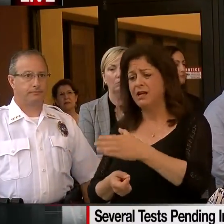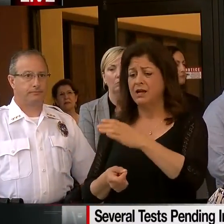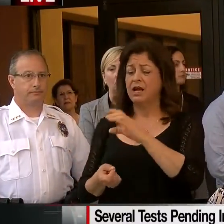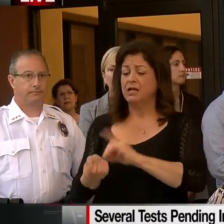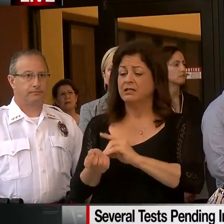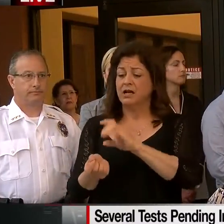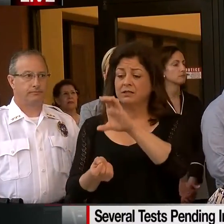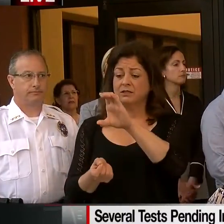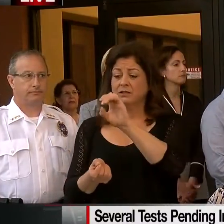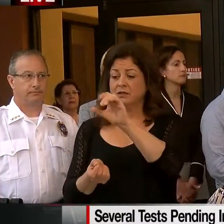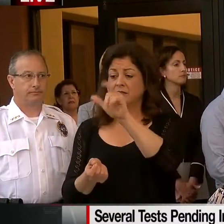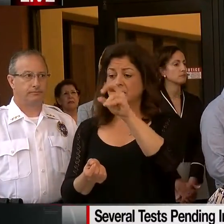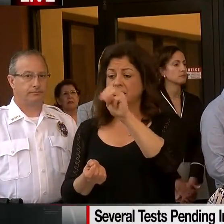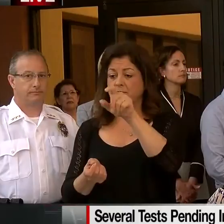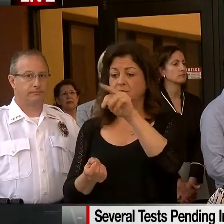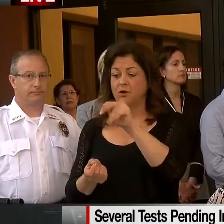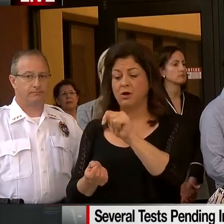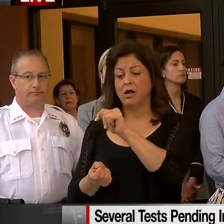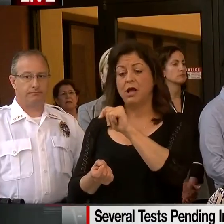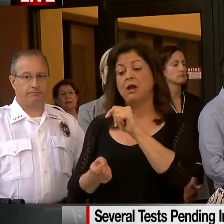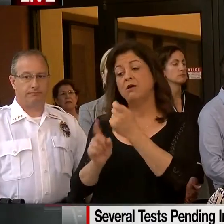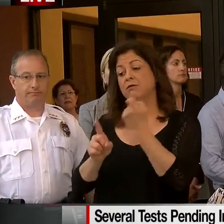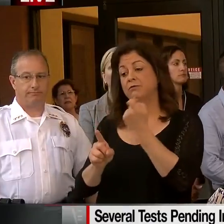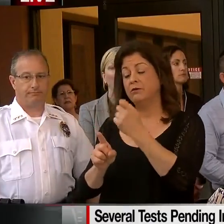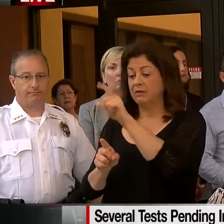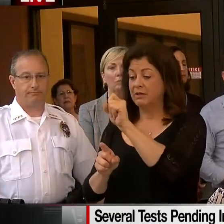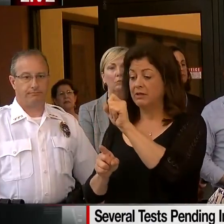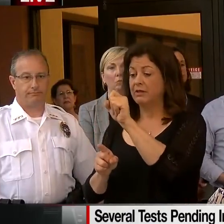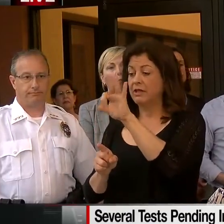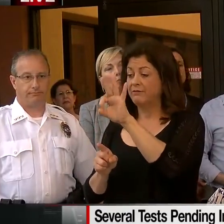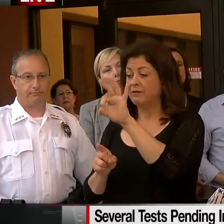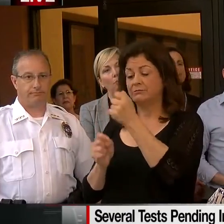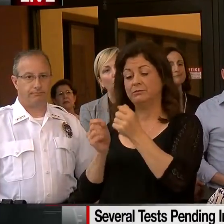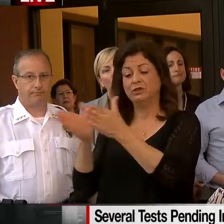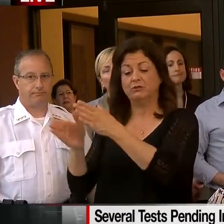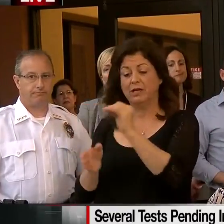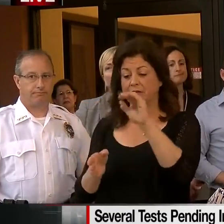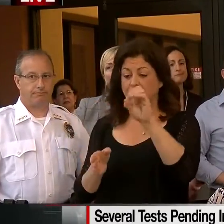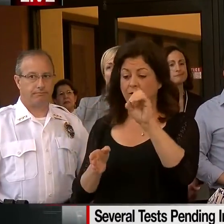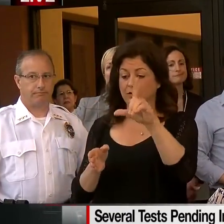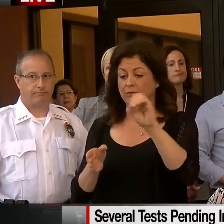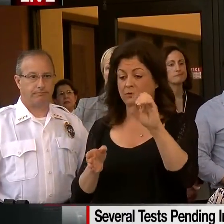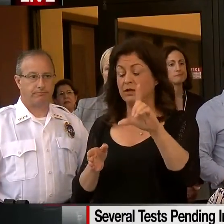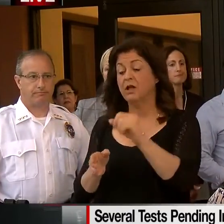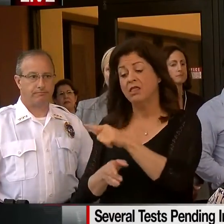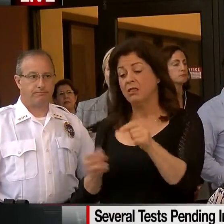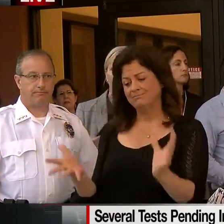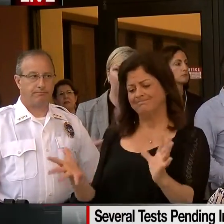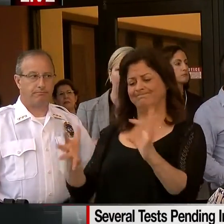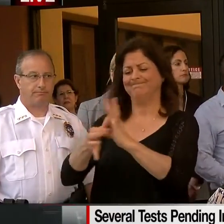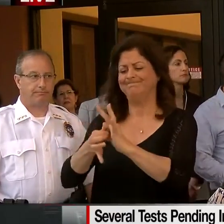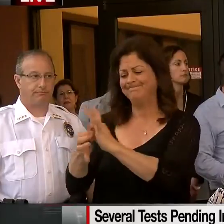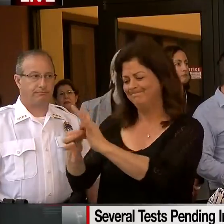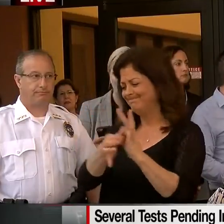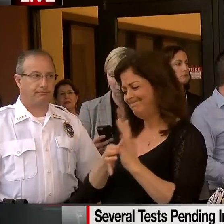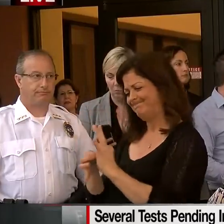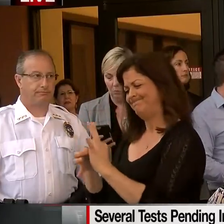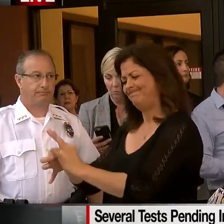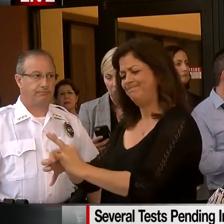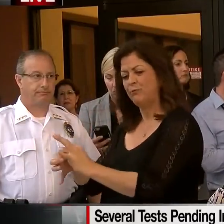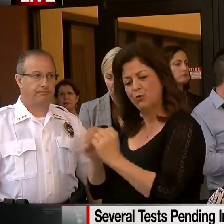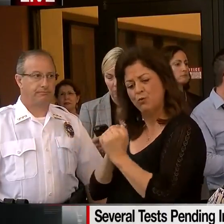Dr. Claymore from Lafayette General and Our Lady of Lourdes, respectively, doing a joint task force, a joint mission. We have representatives from Acadian